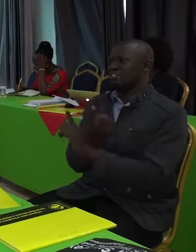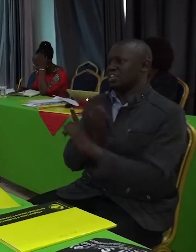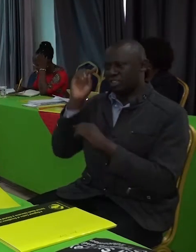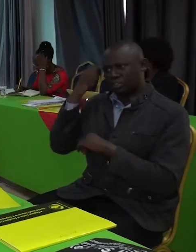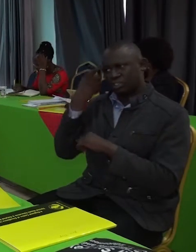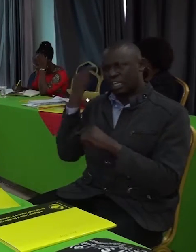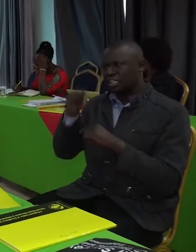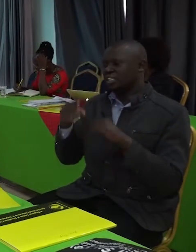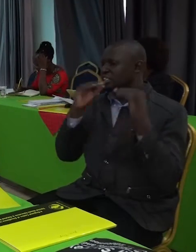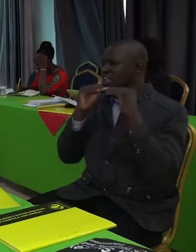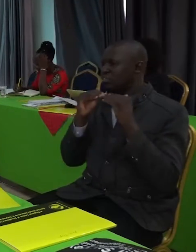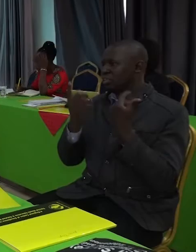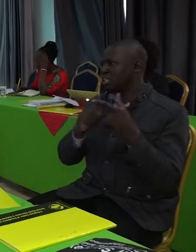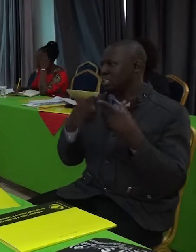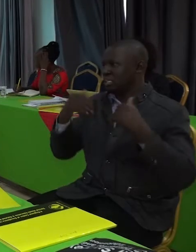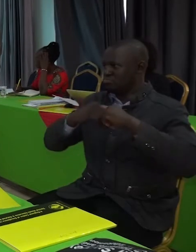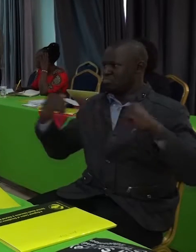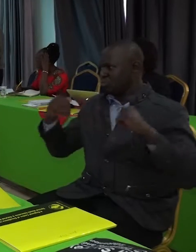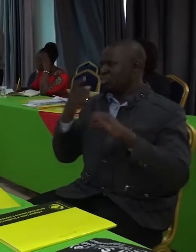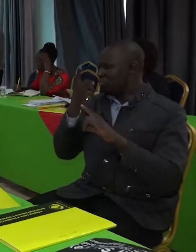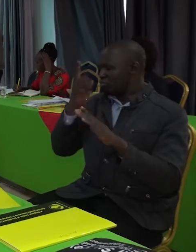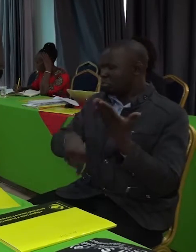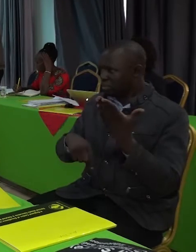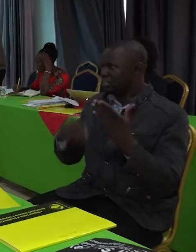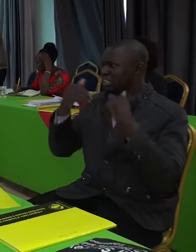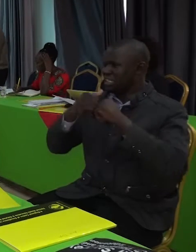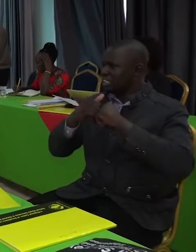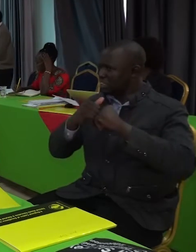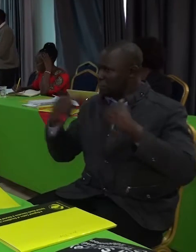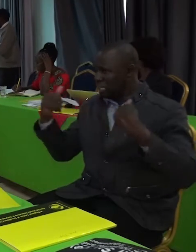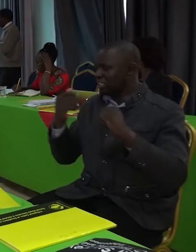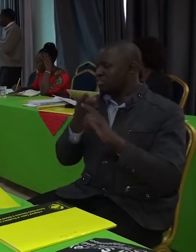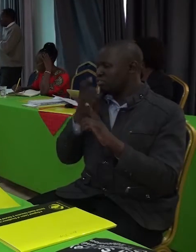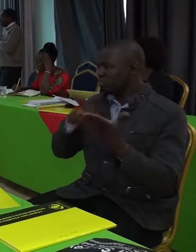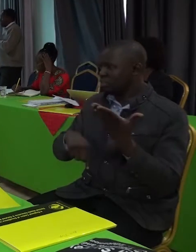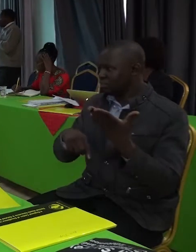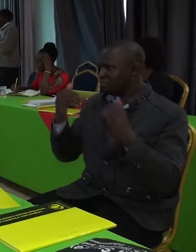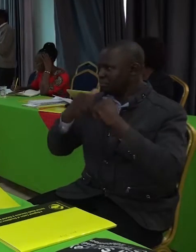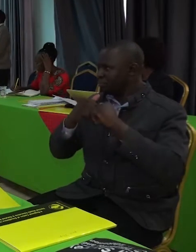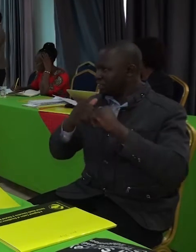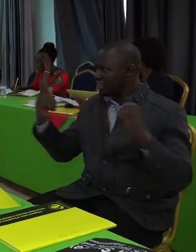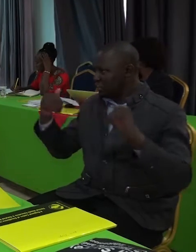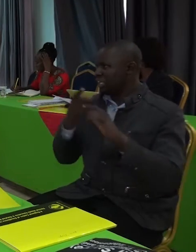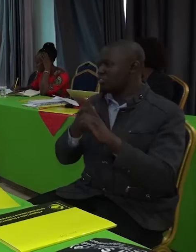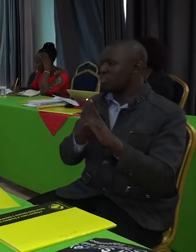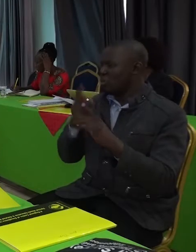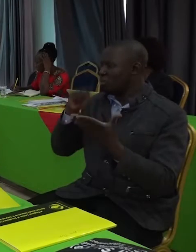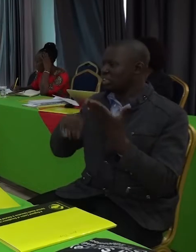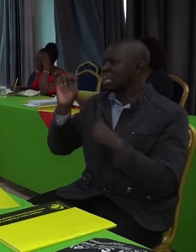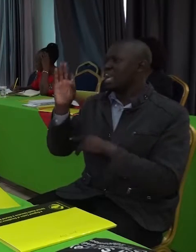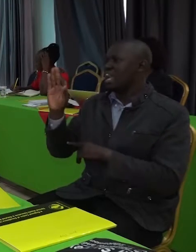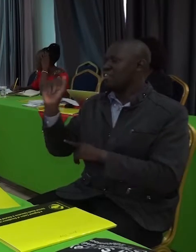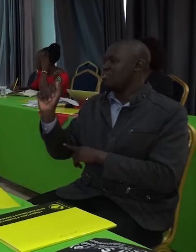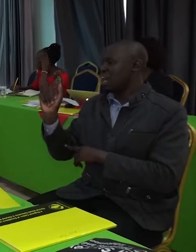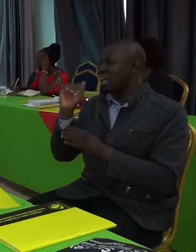level. And they broke away from the thinking of EFA. Separate thinking. So that's why I've put that